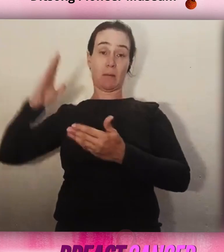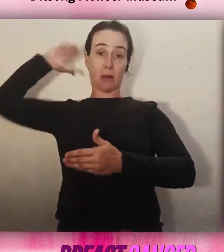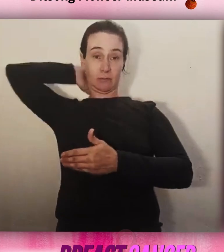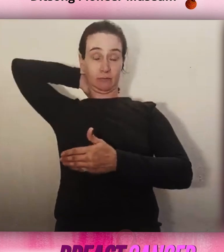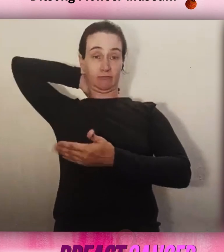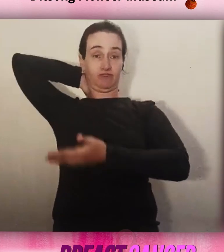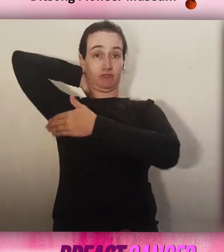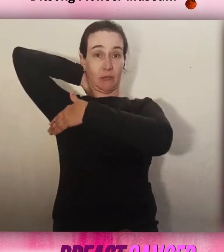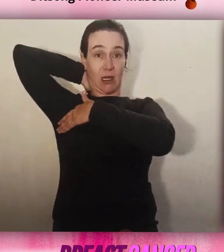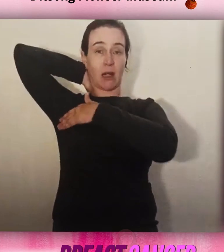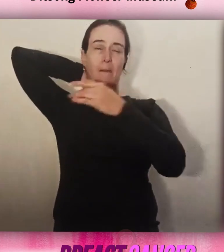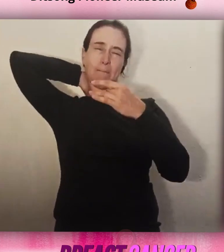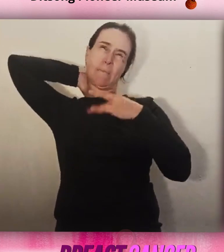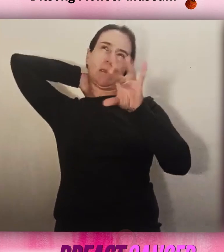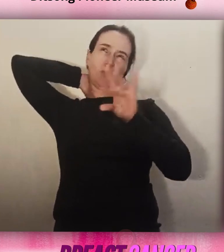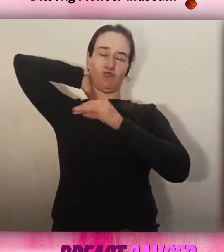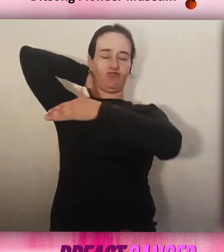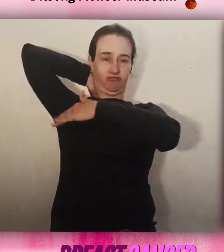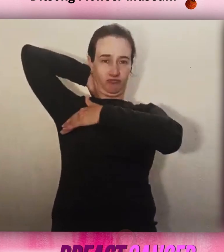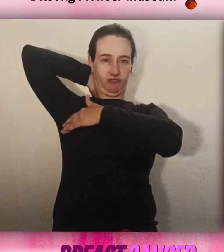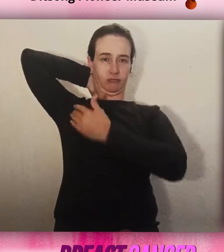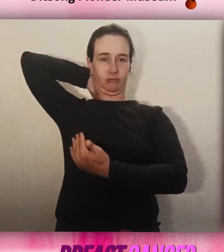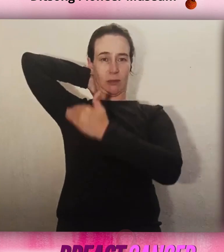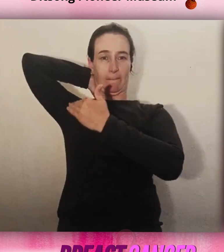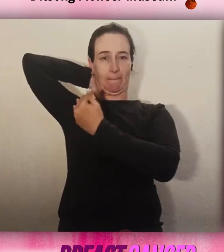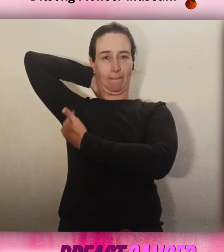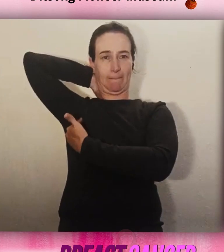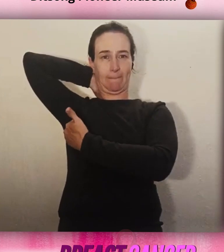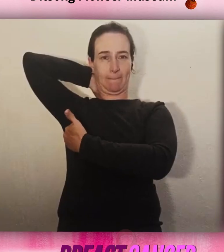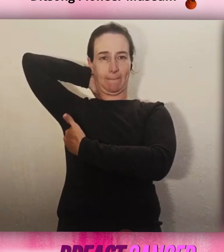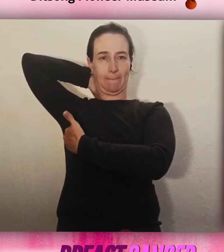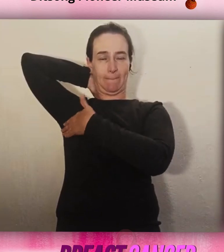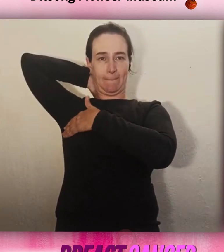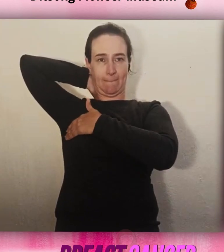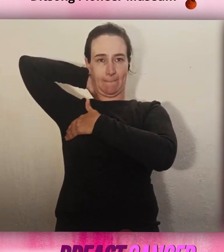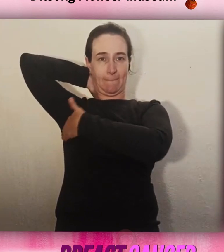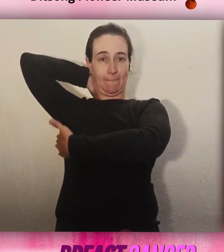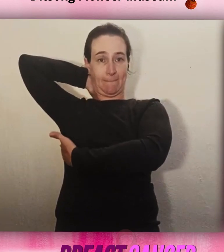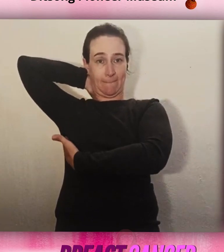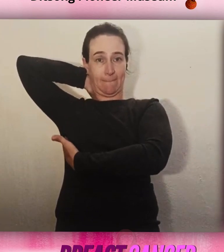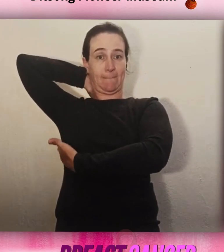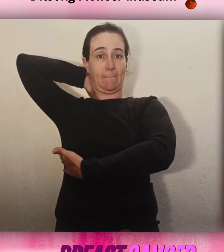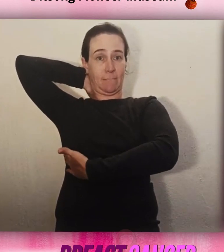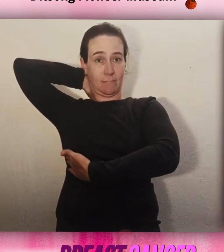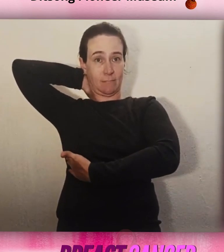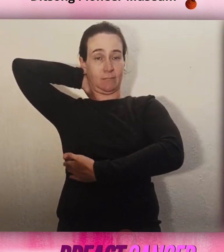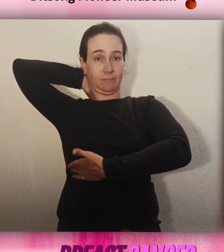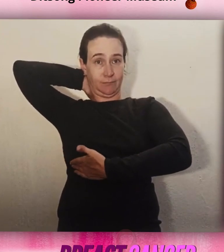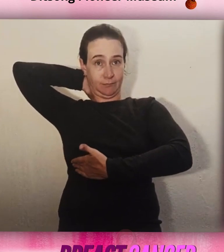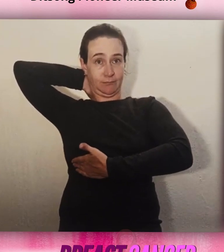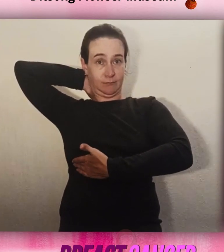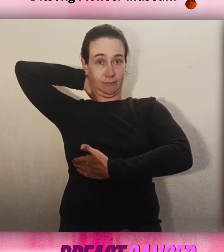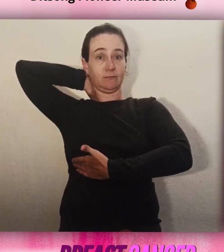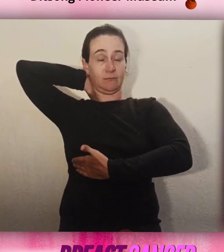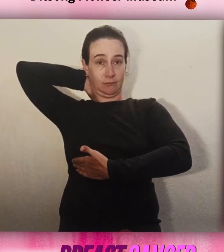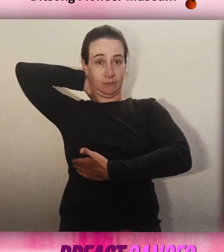going to start, for example, in the upper outer. Yeah. That's what I'm choosing, upper outer section. Yeah. And you're going to go around flat. All Okay? right. So